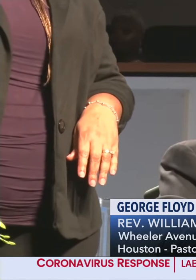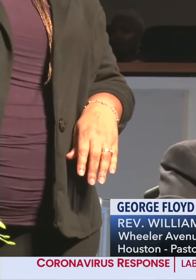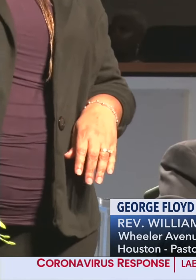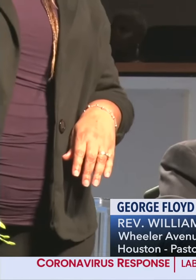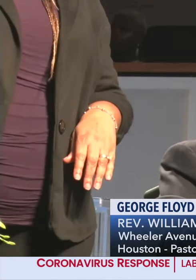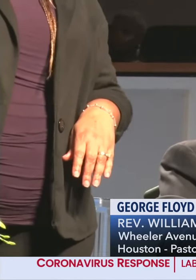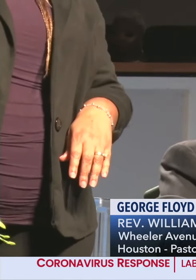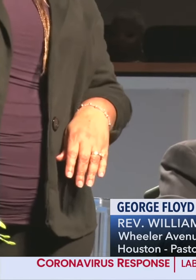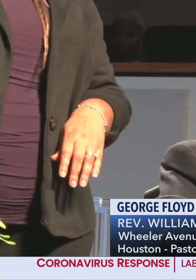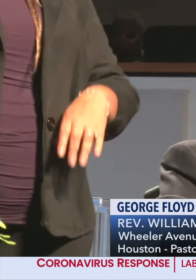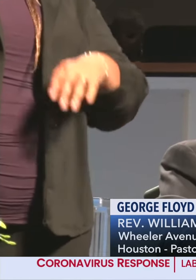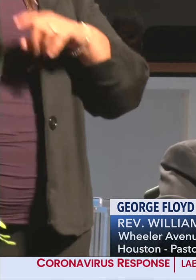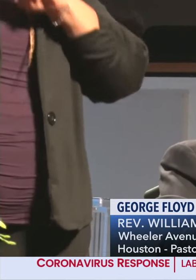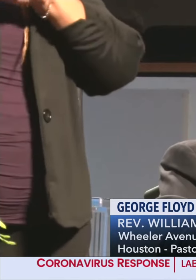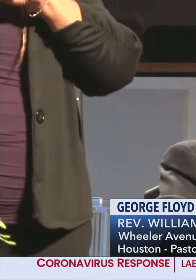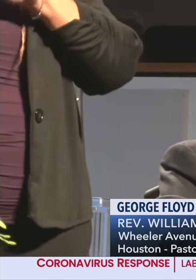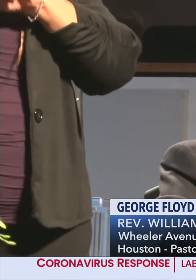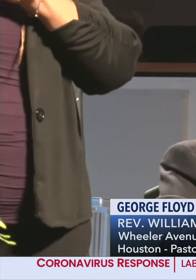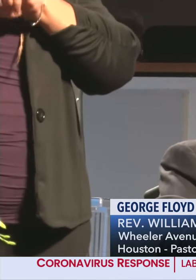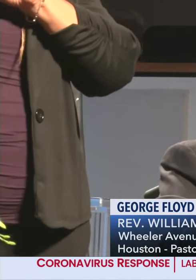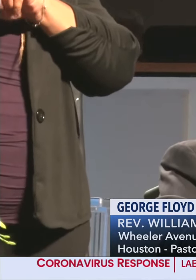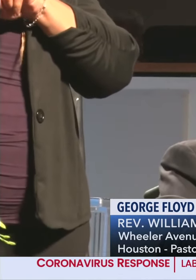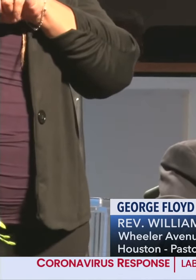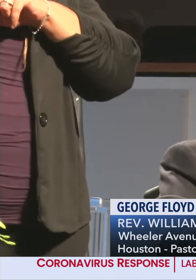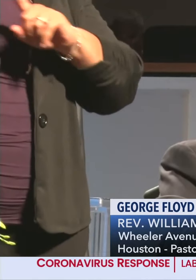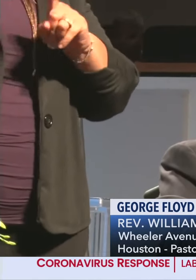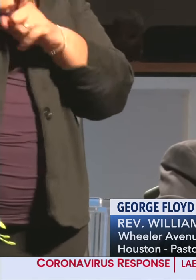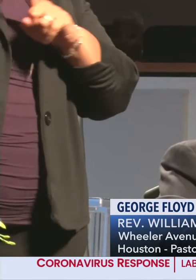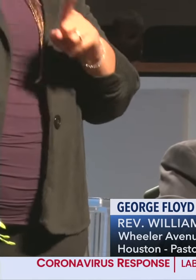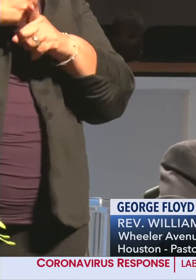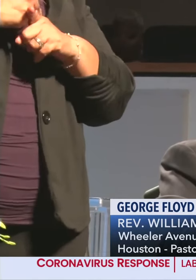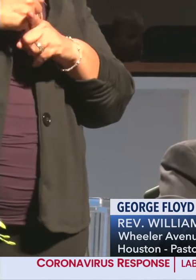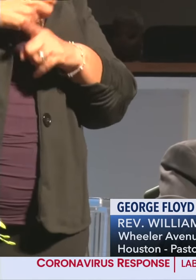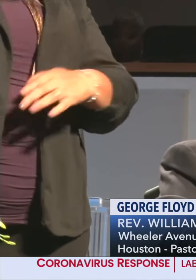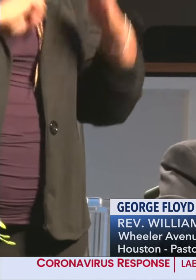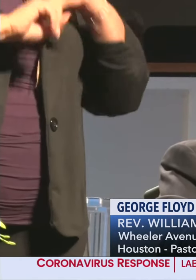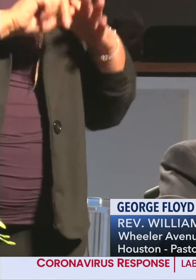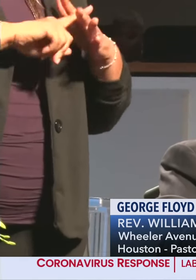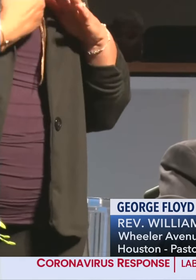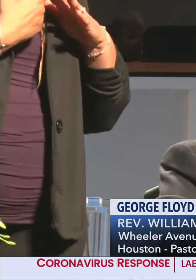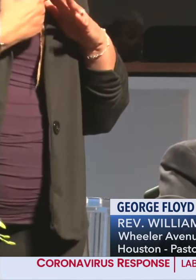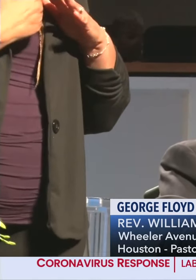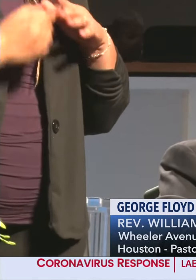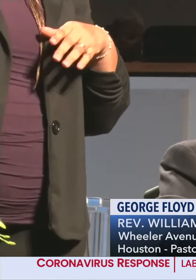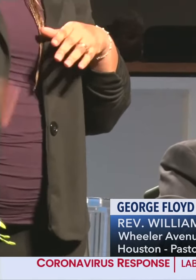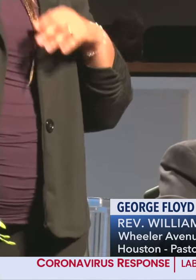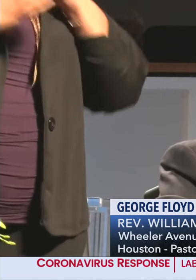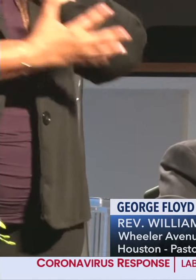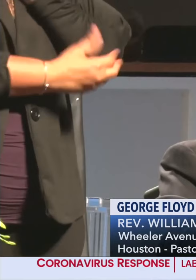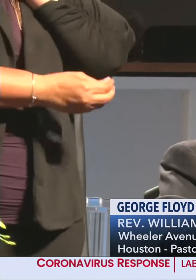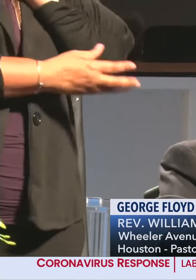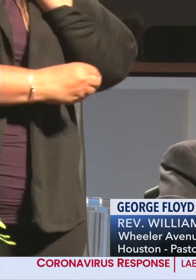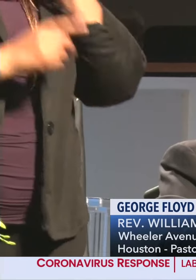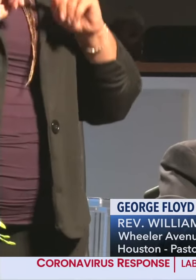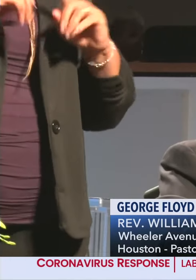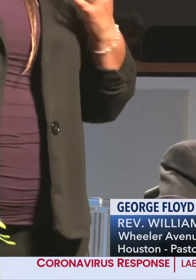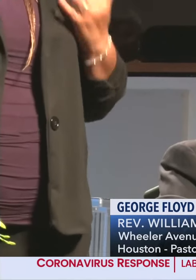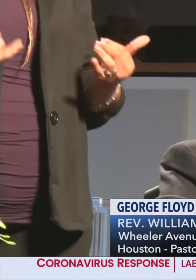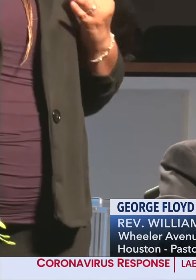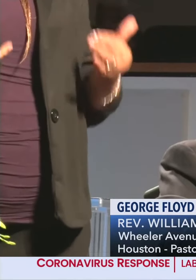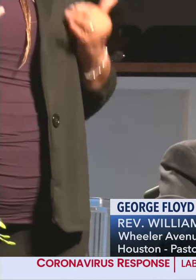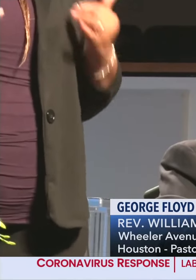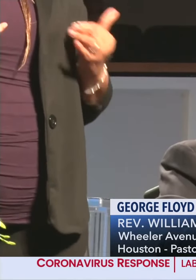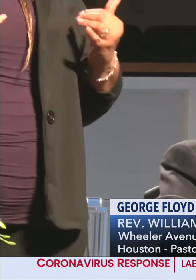Floyd came from humble beginnings. And now, as many speakers have said,